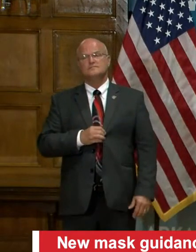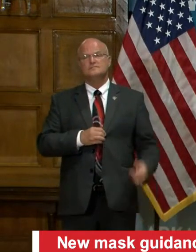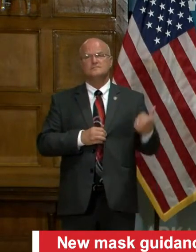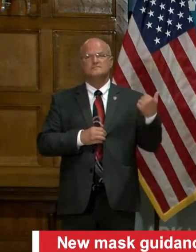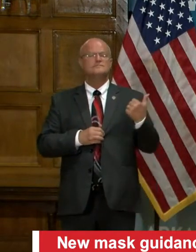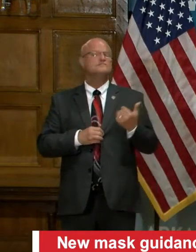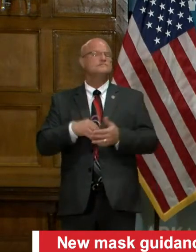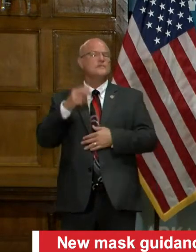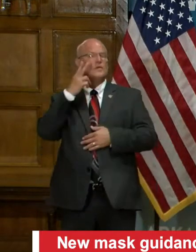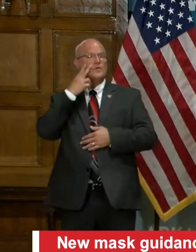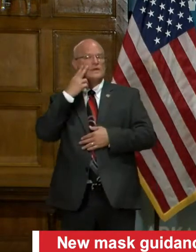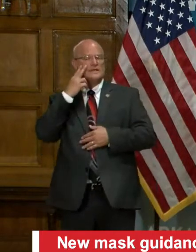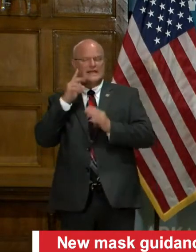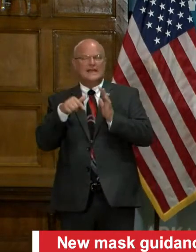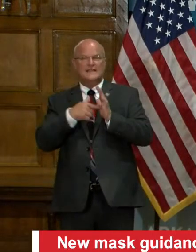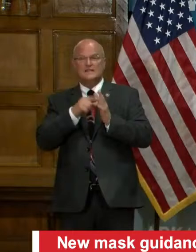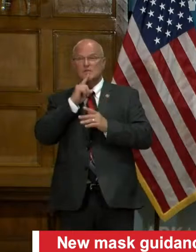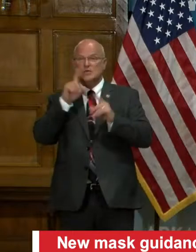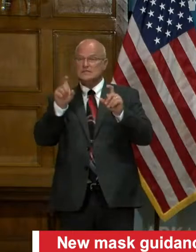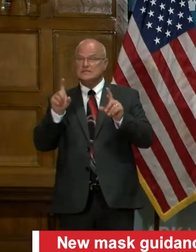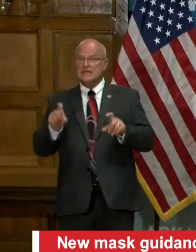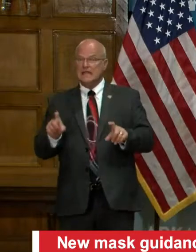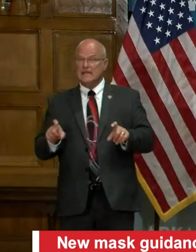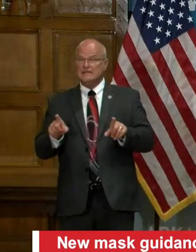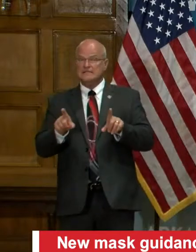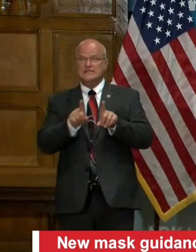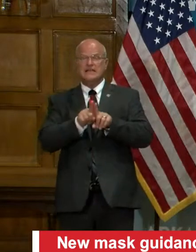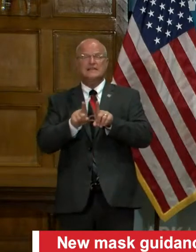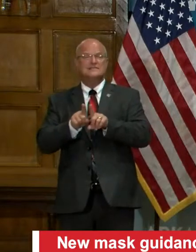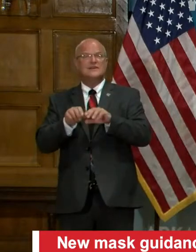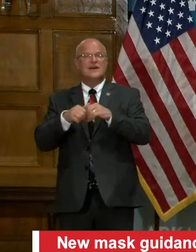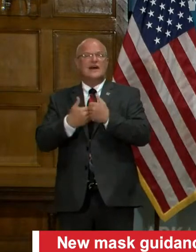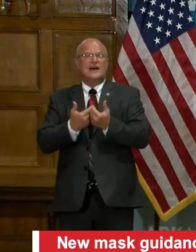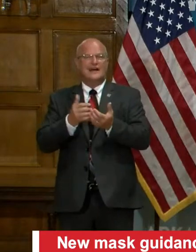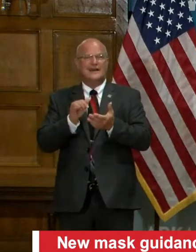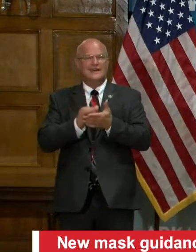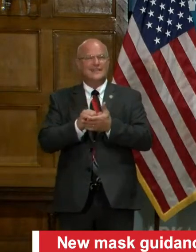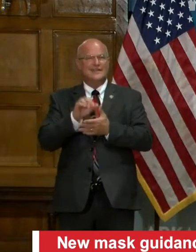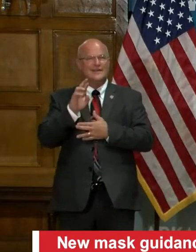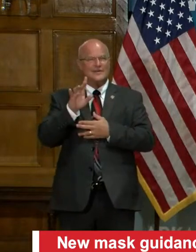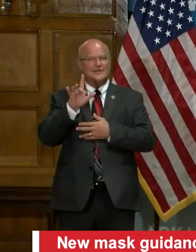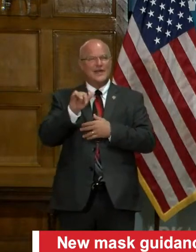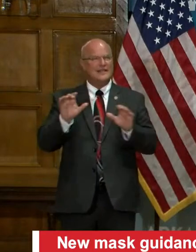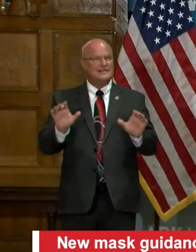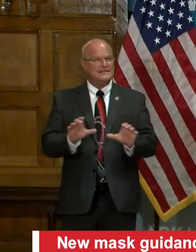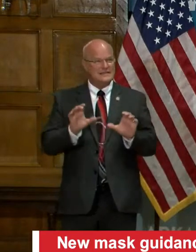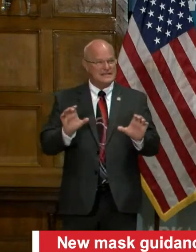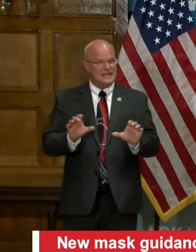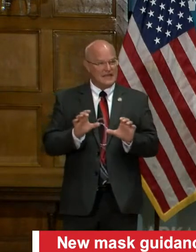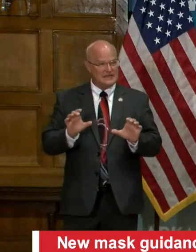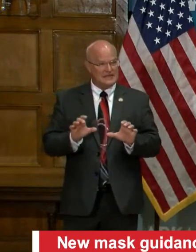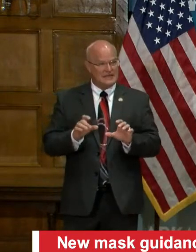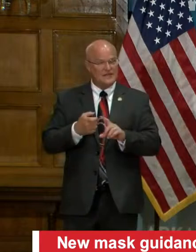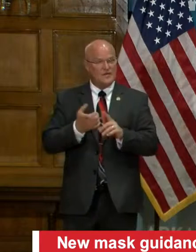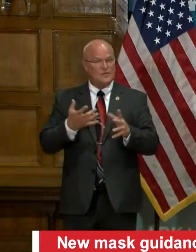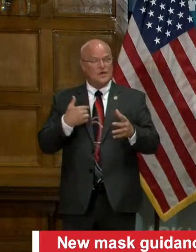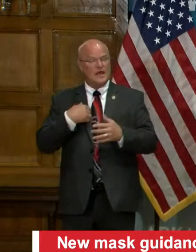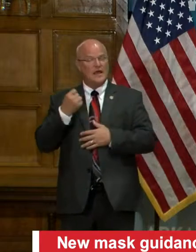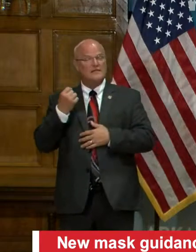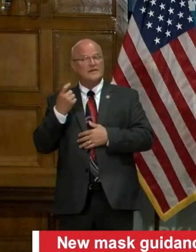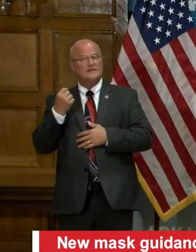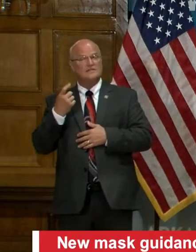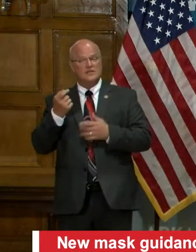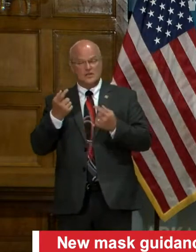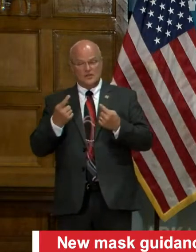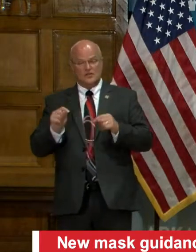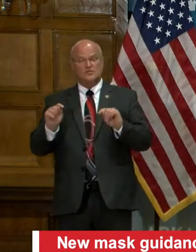Well, let's wait and see. This is a real test as to how the rally is conducted. From what I've seen,